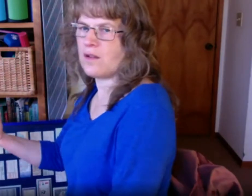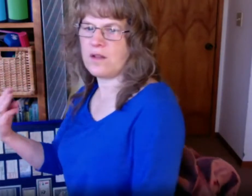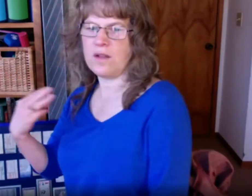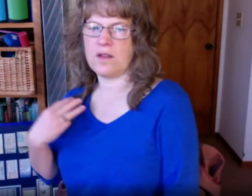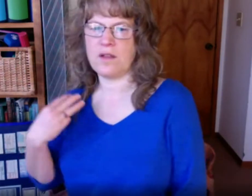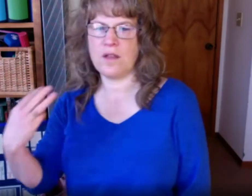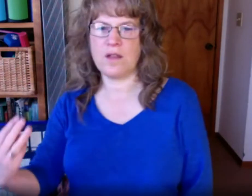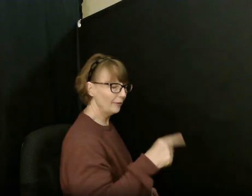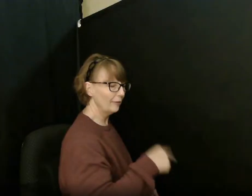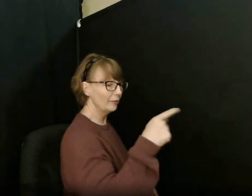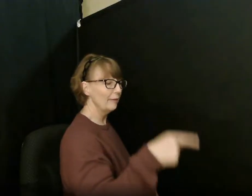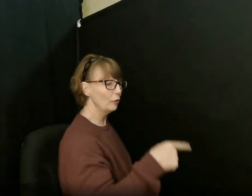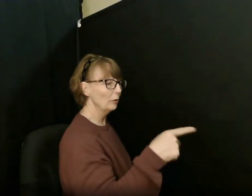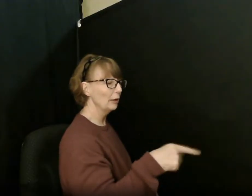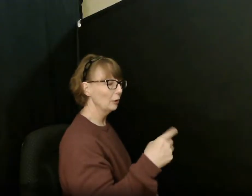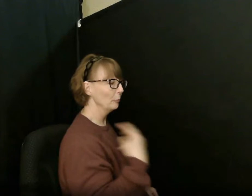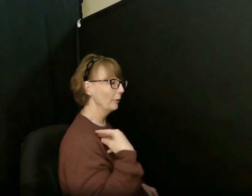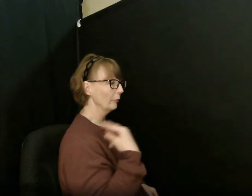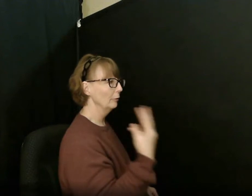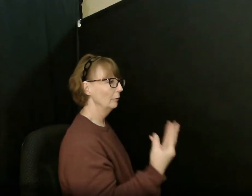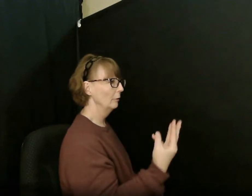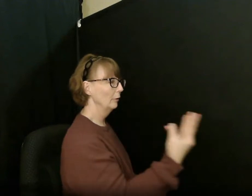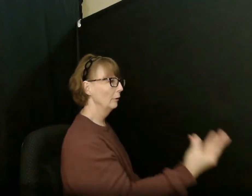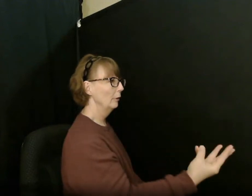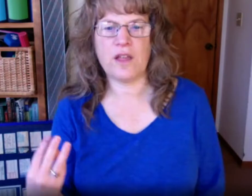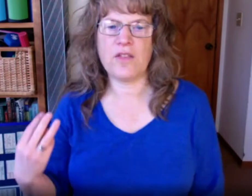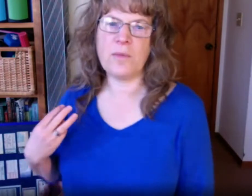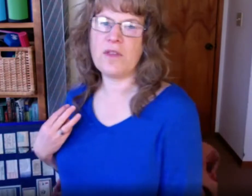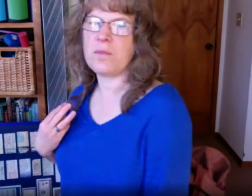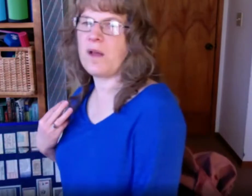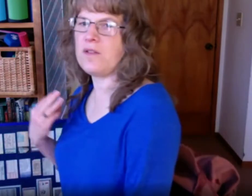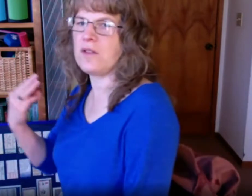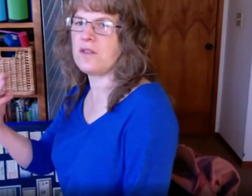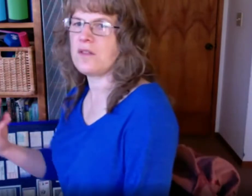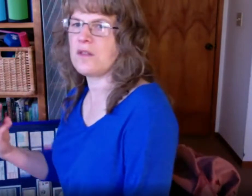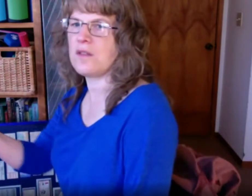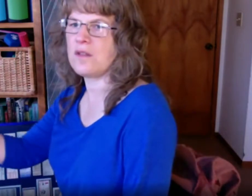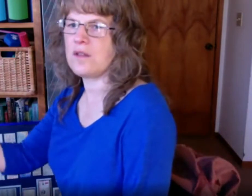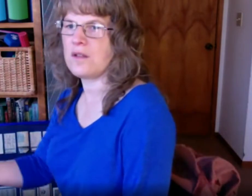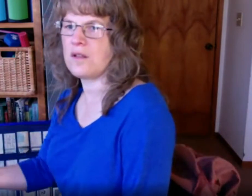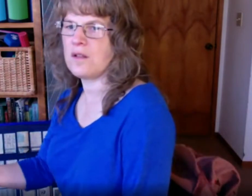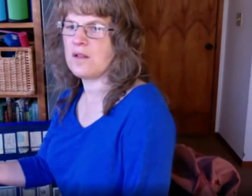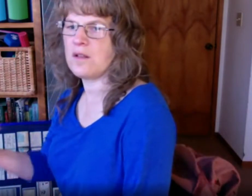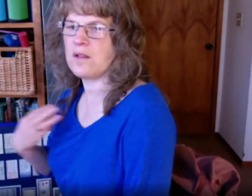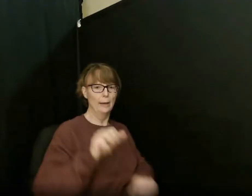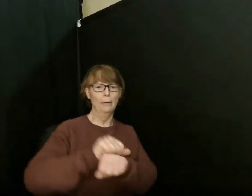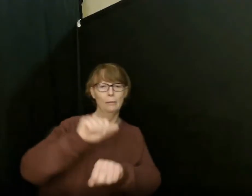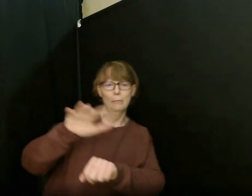okay. I guess it doesn't even do a little loop, does it? No, it's just like it's almost like mountains. Yeah. And